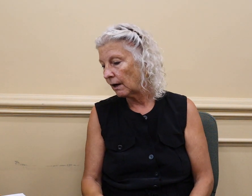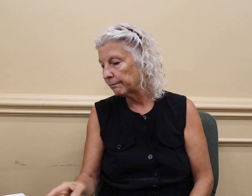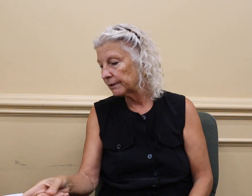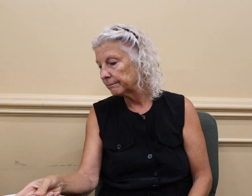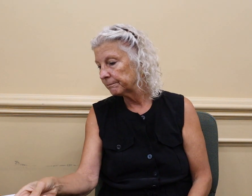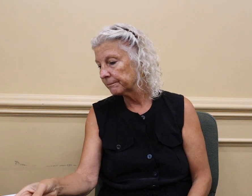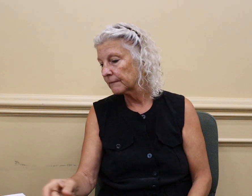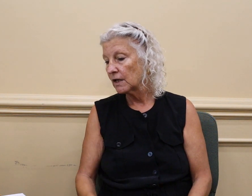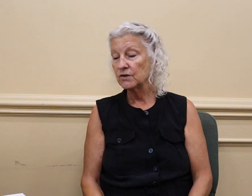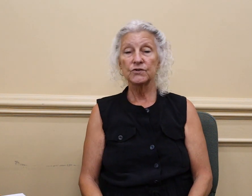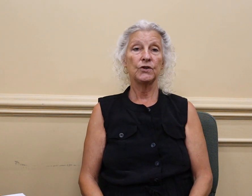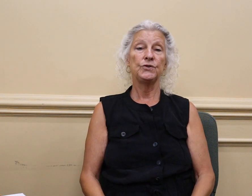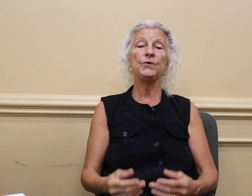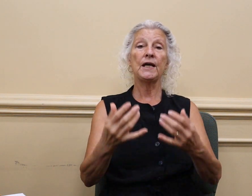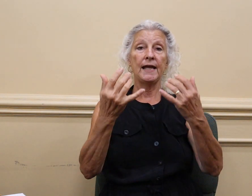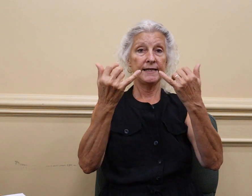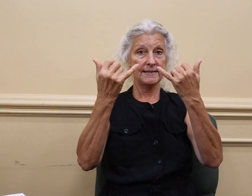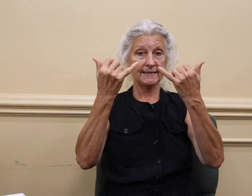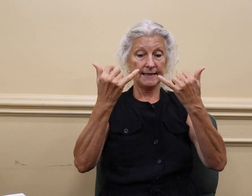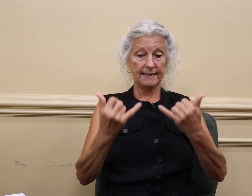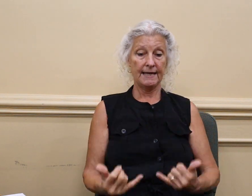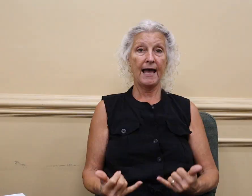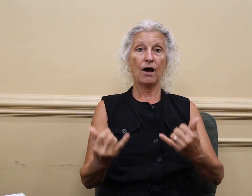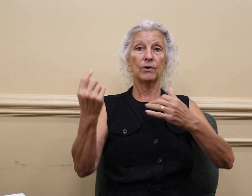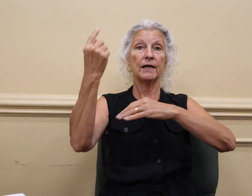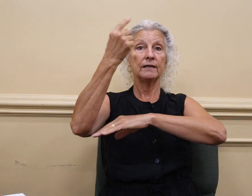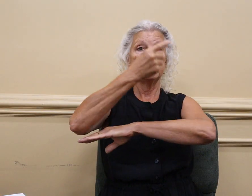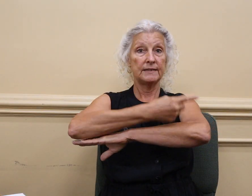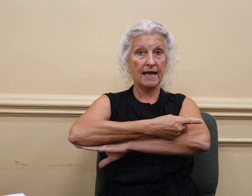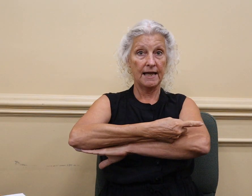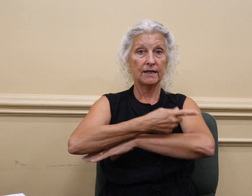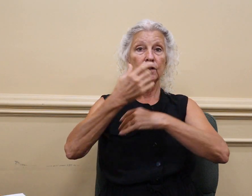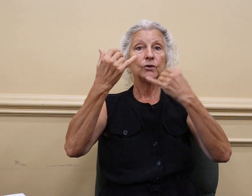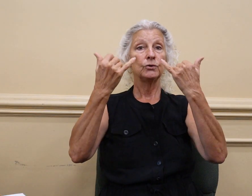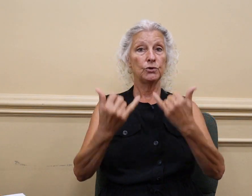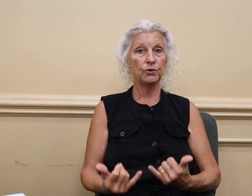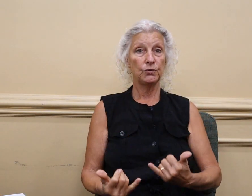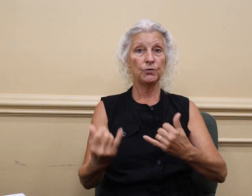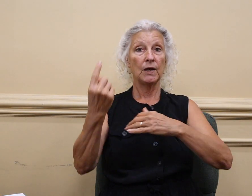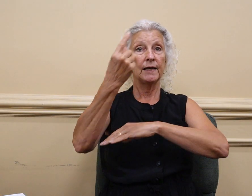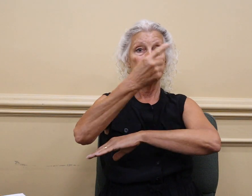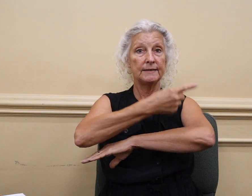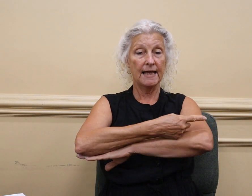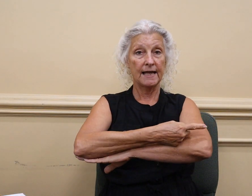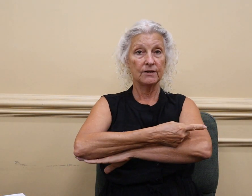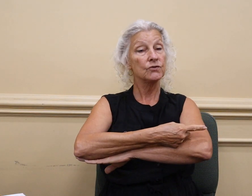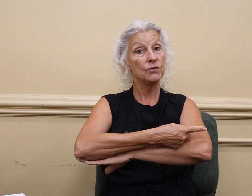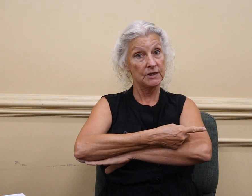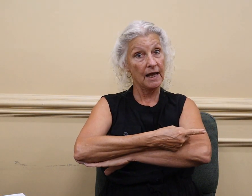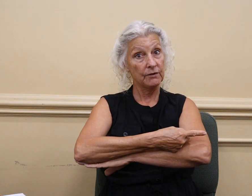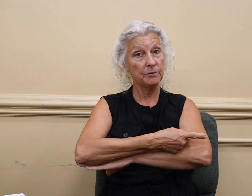up. So today is now day. Today. So tonight would